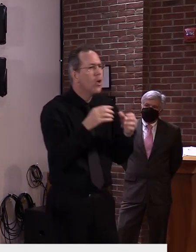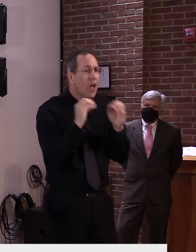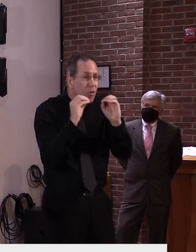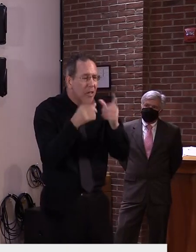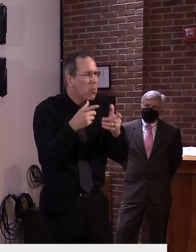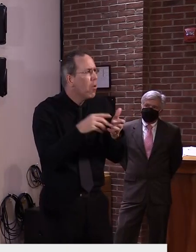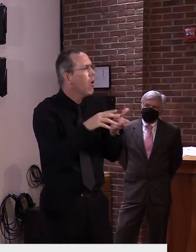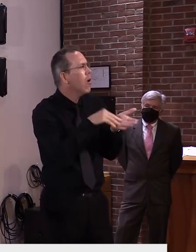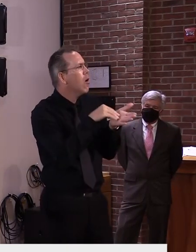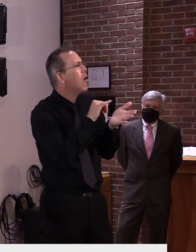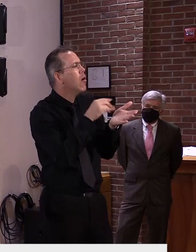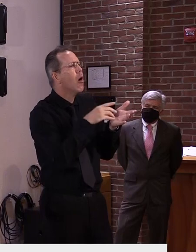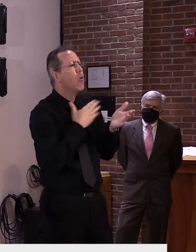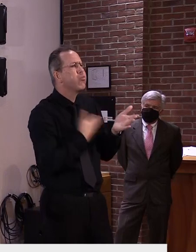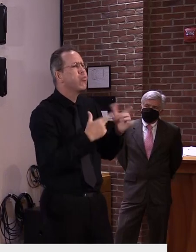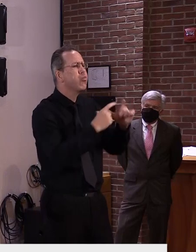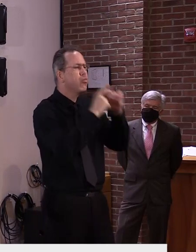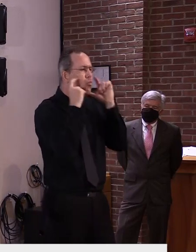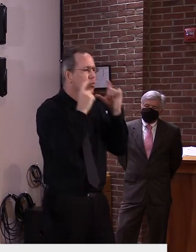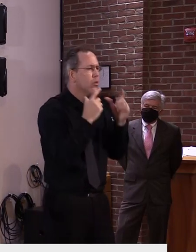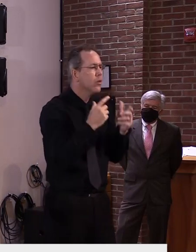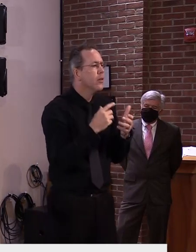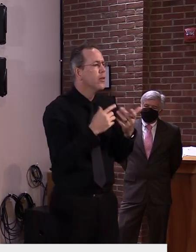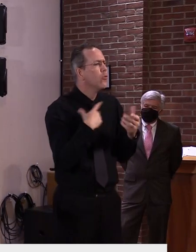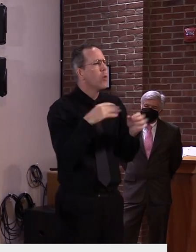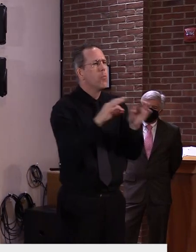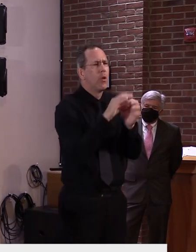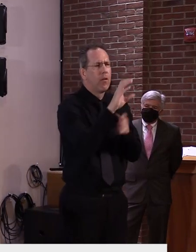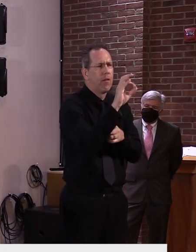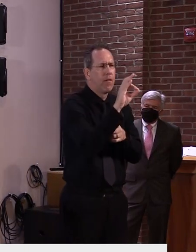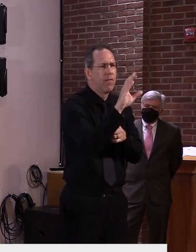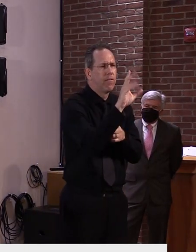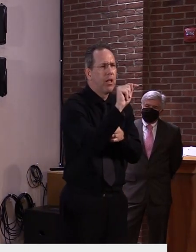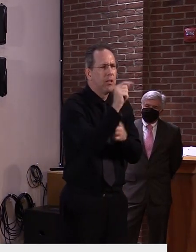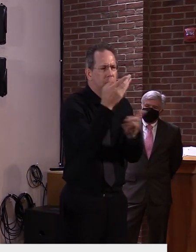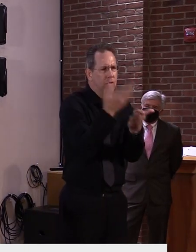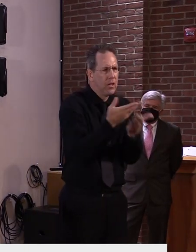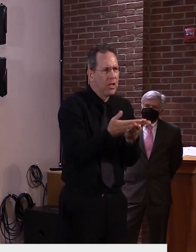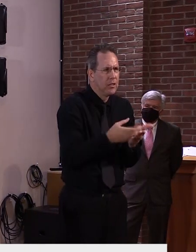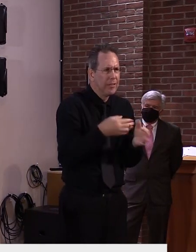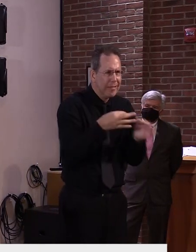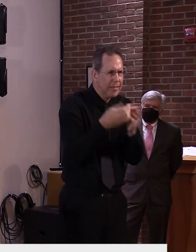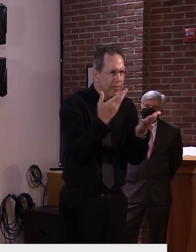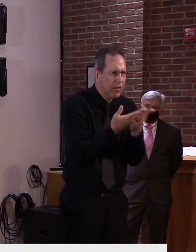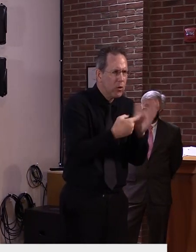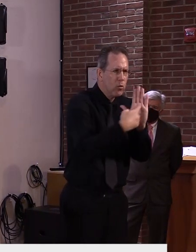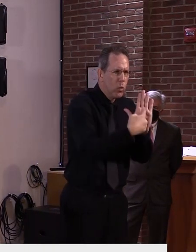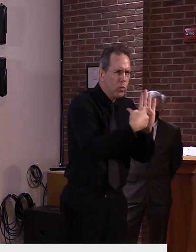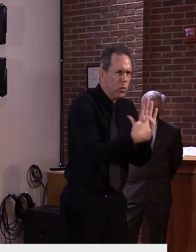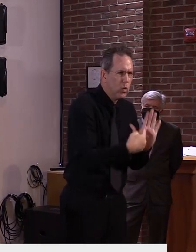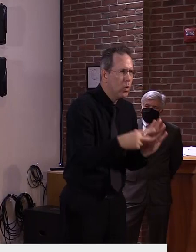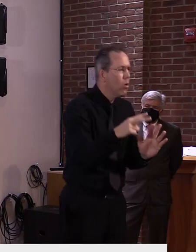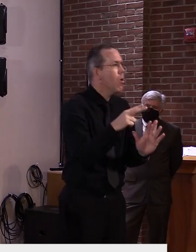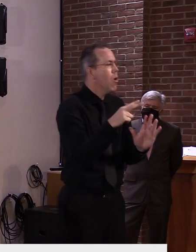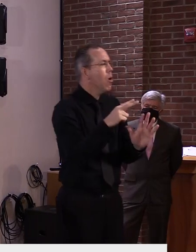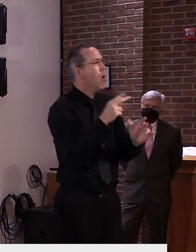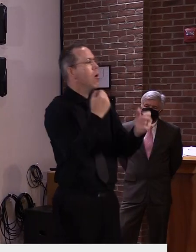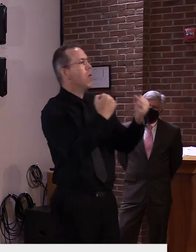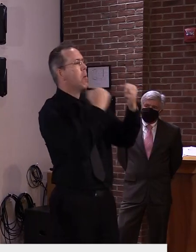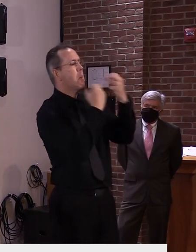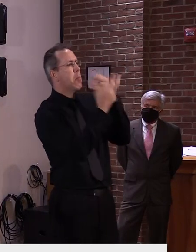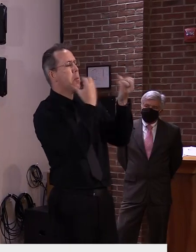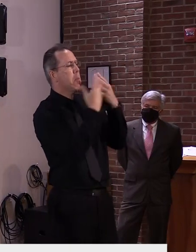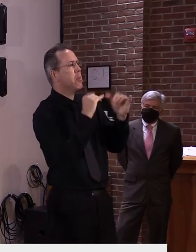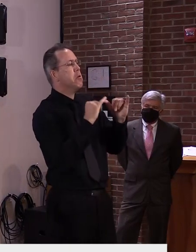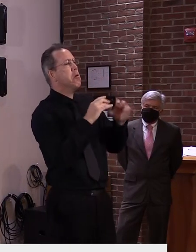that will perhaps show an understanding from a behavioral approach as to why there is